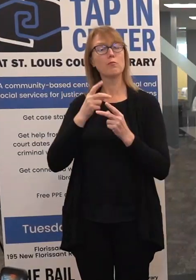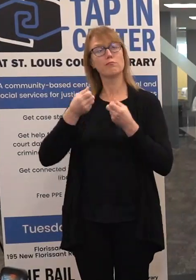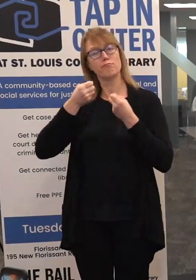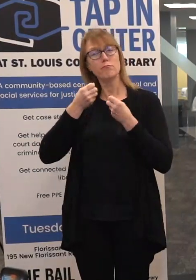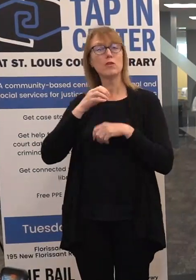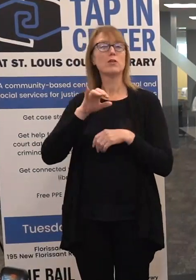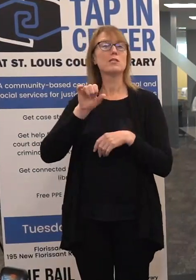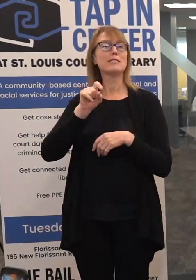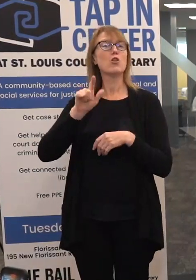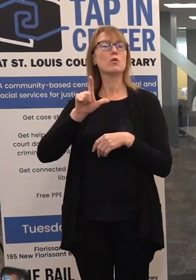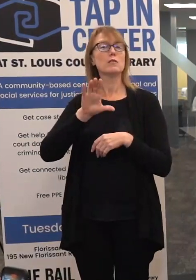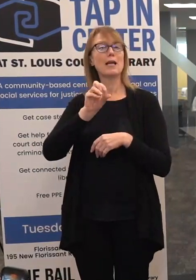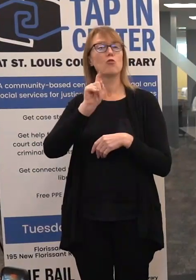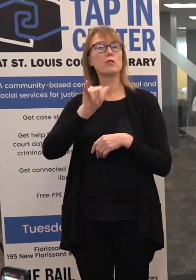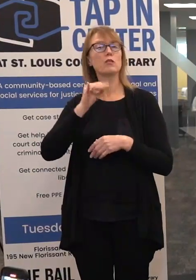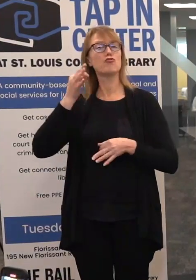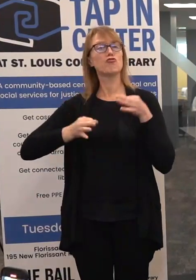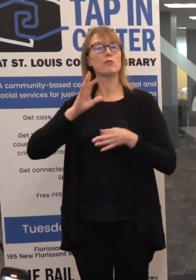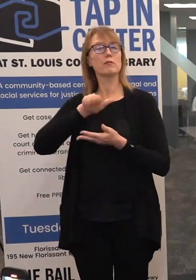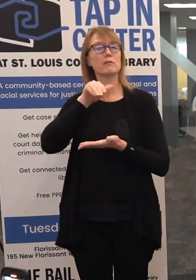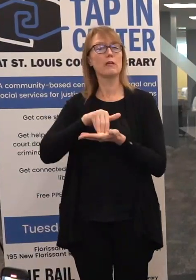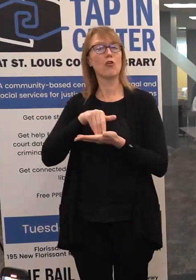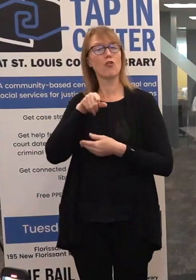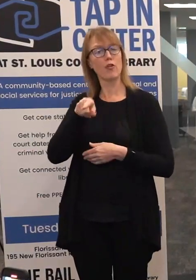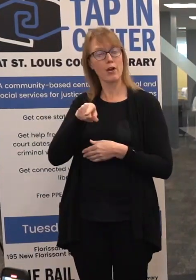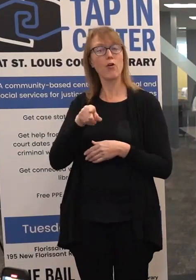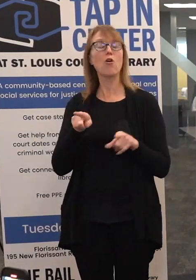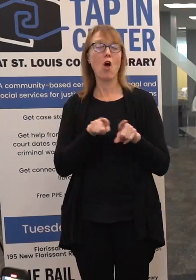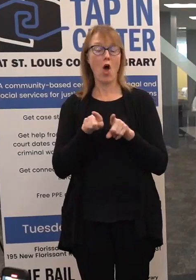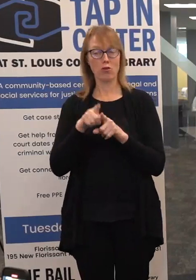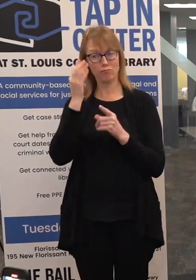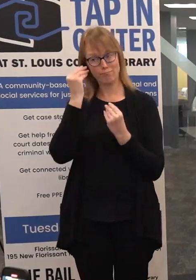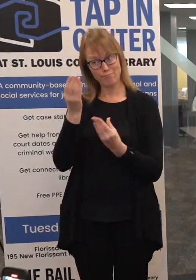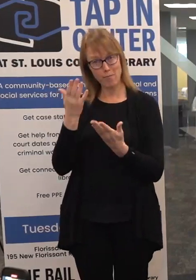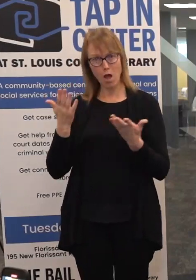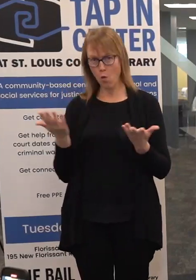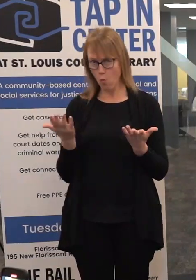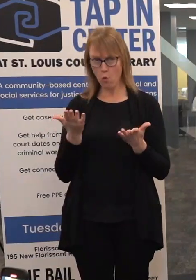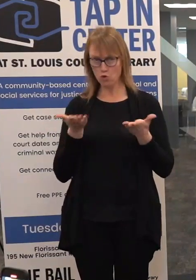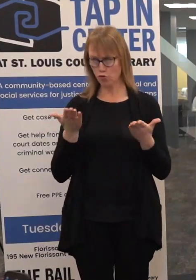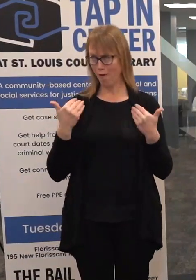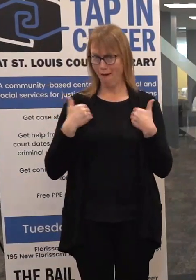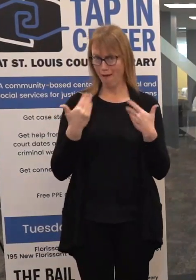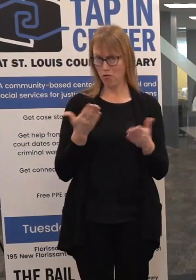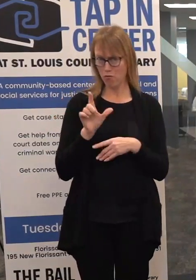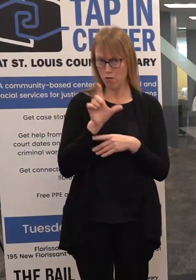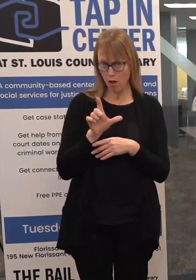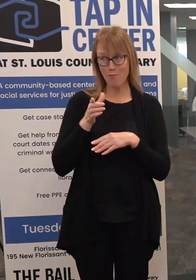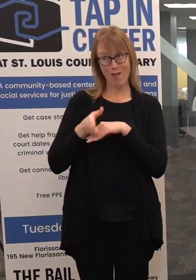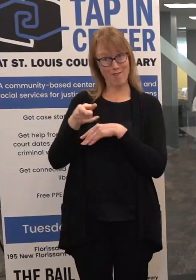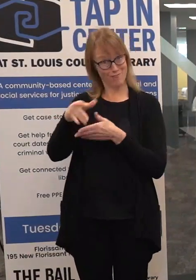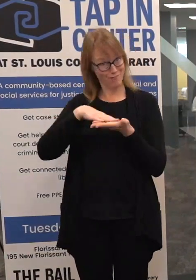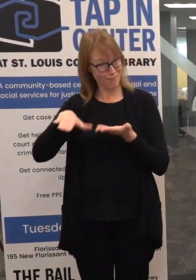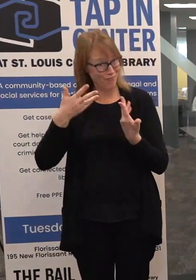as well as library cards and information about library services upon release. And finally, the St. Louis County Library is launching